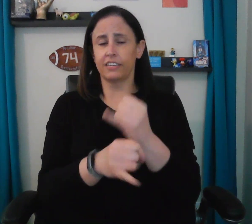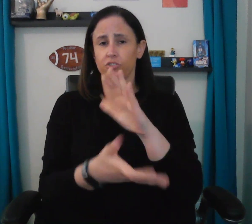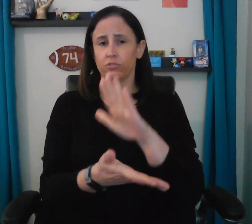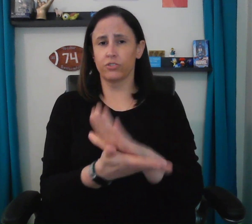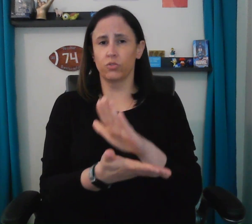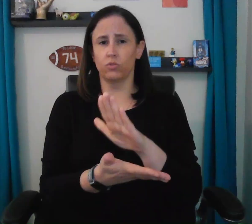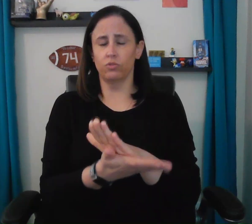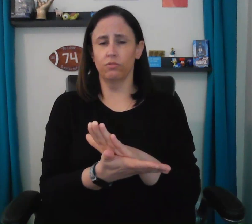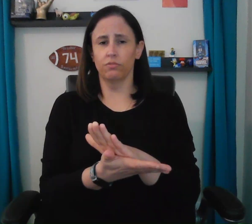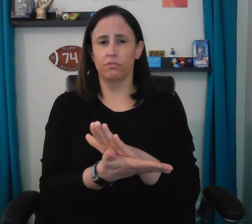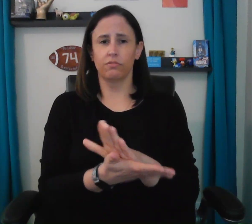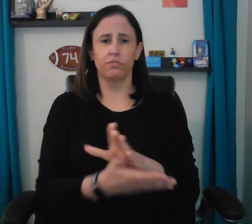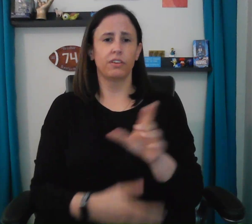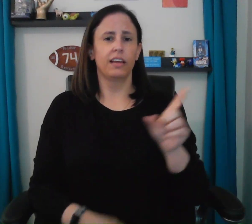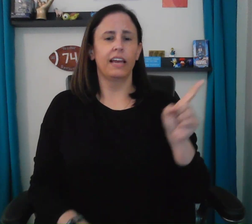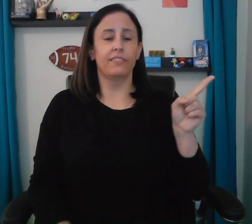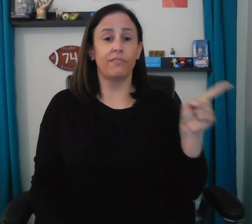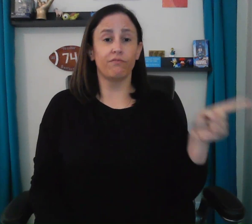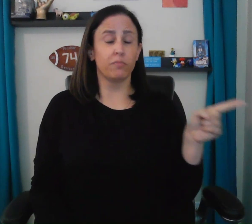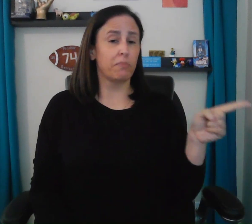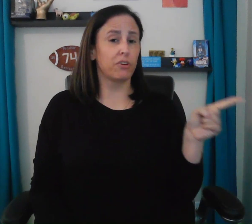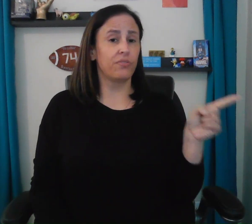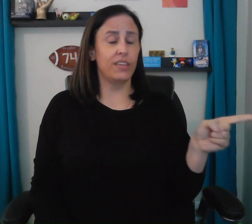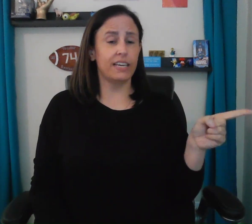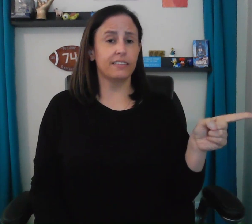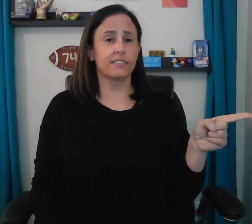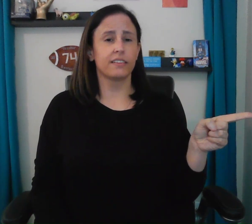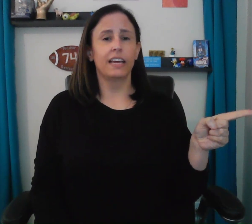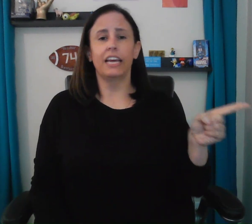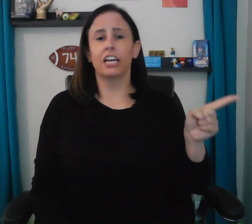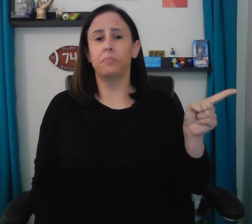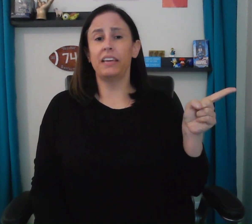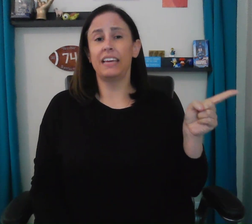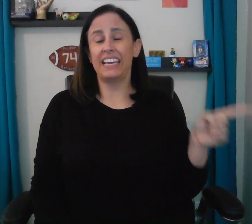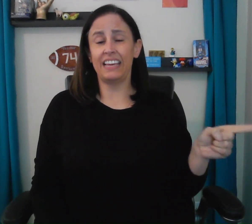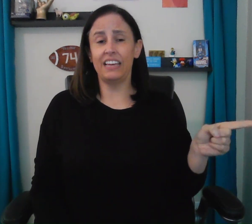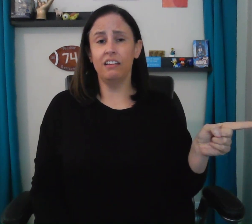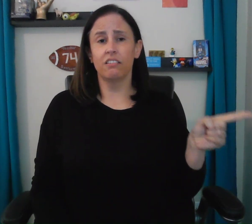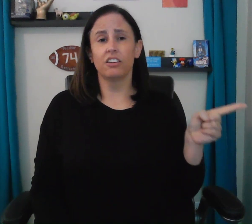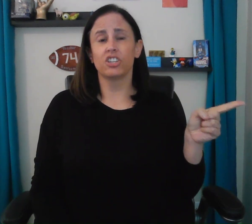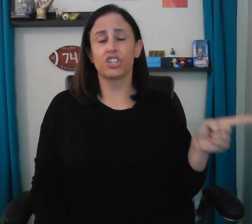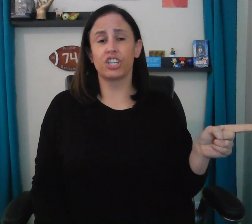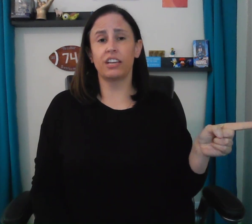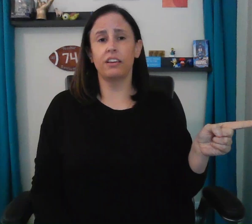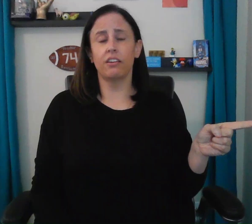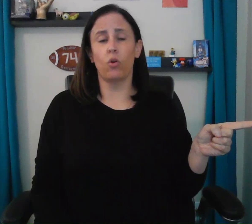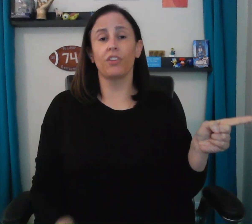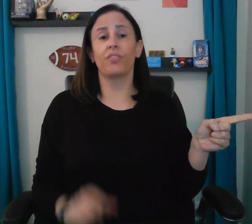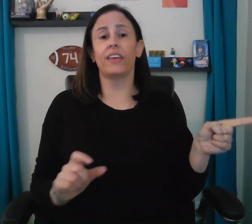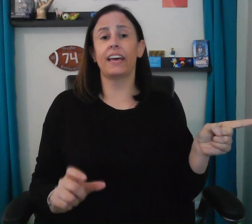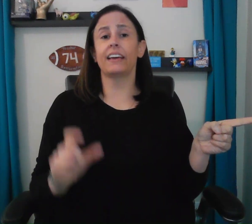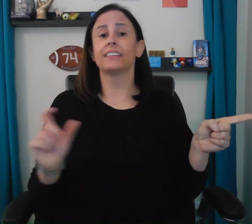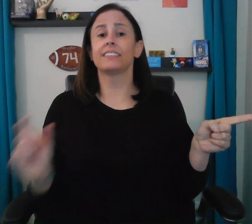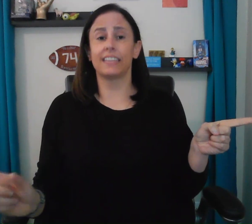residential school. And then remember this, it could be he, she, or they